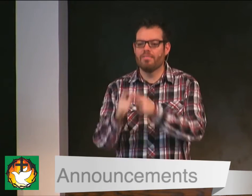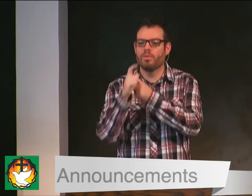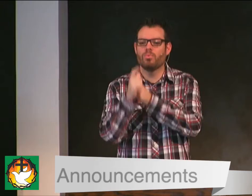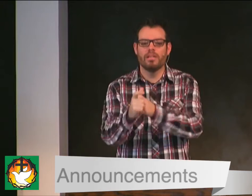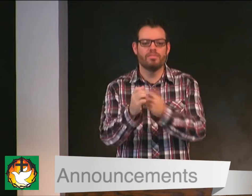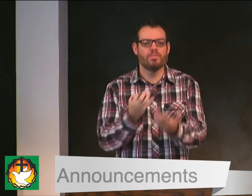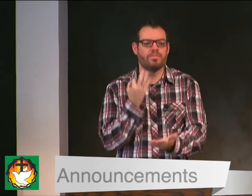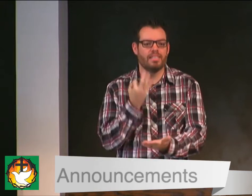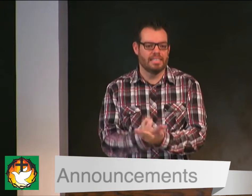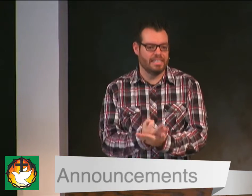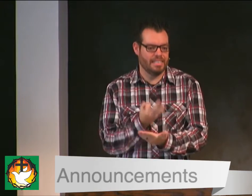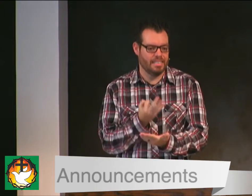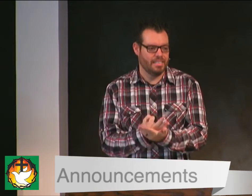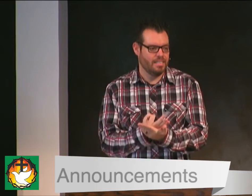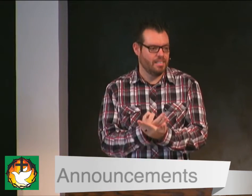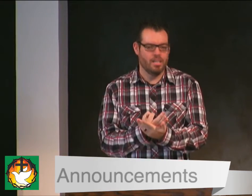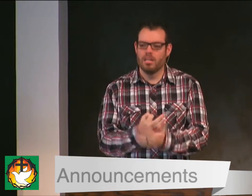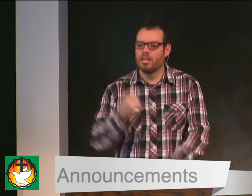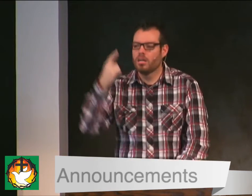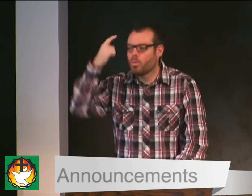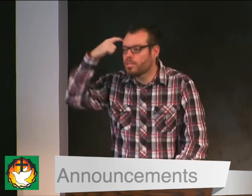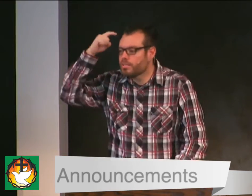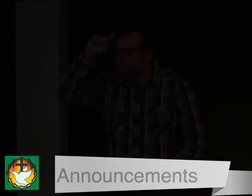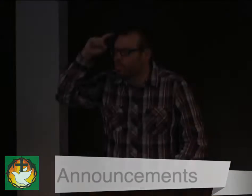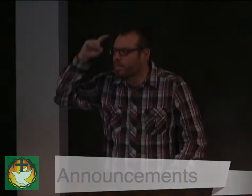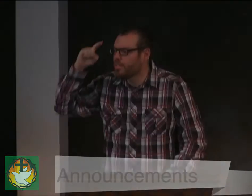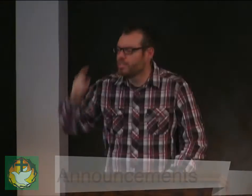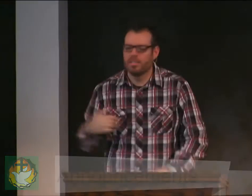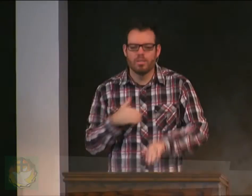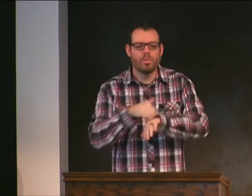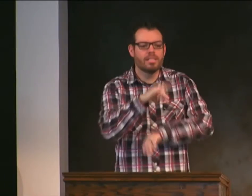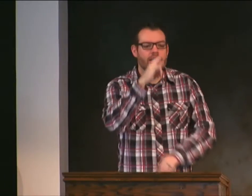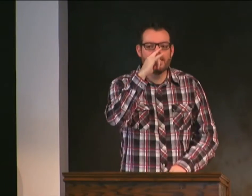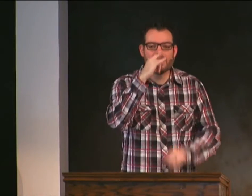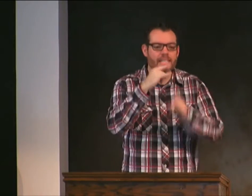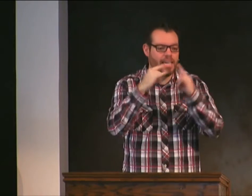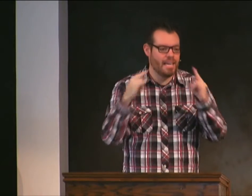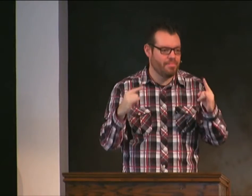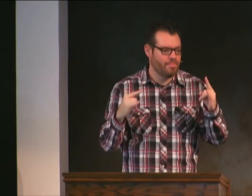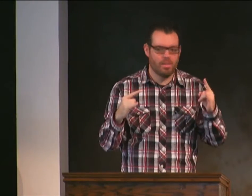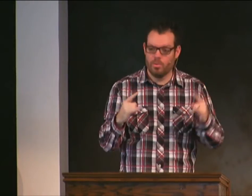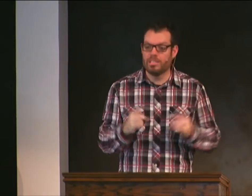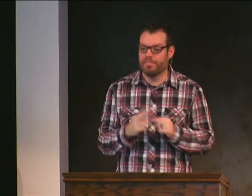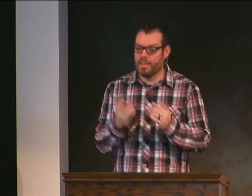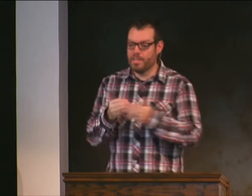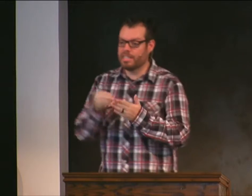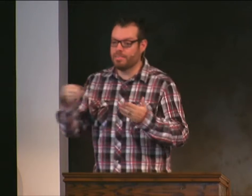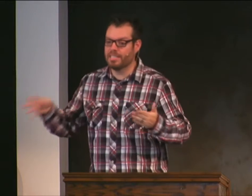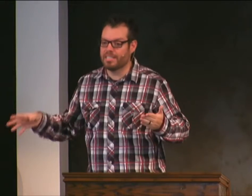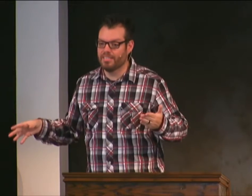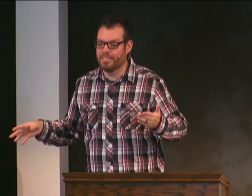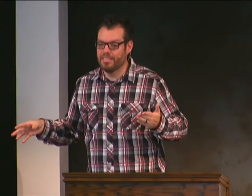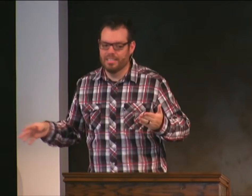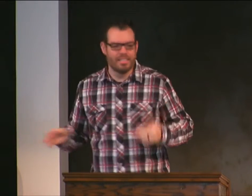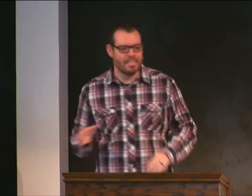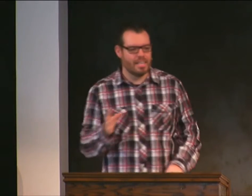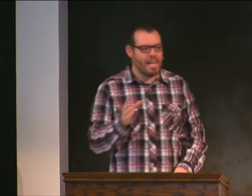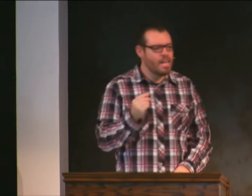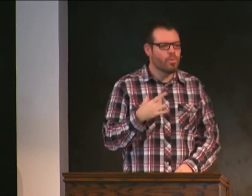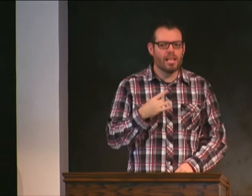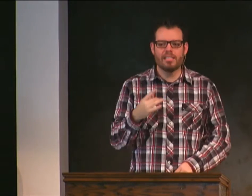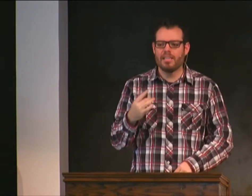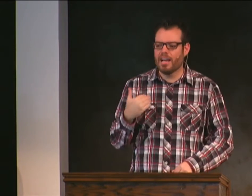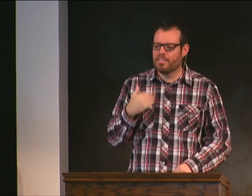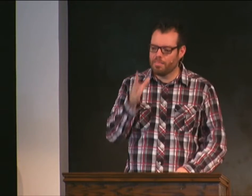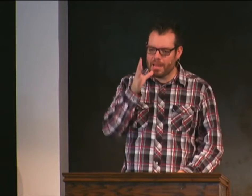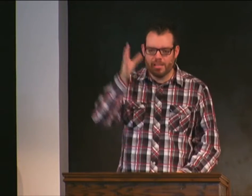It's time for a run for funds. What's it for? We send kids to camp, which is very expensive.